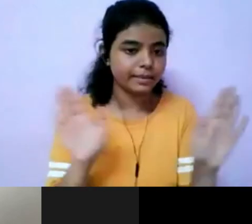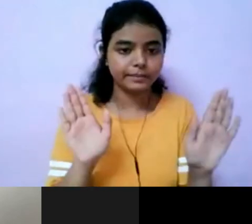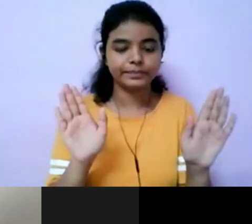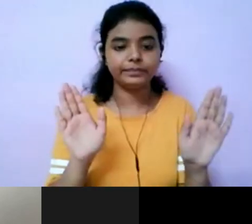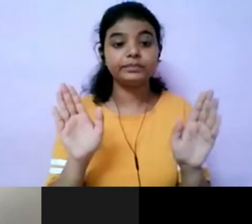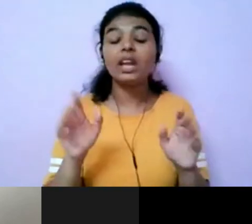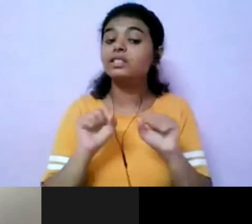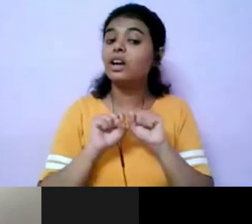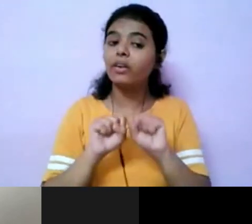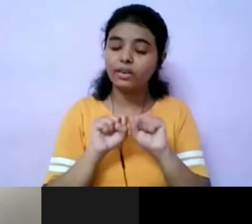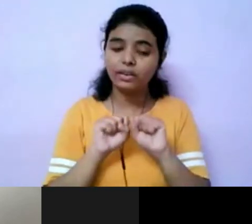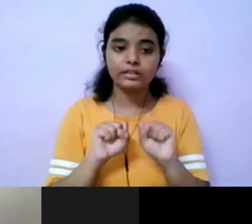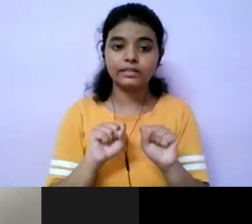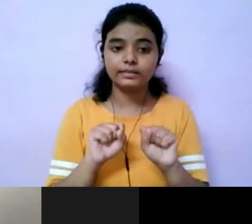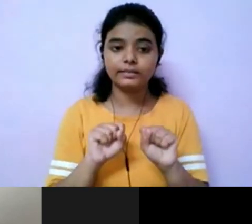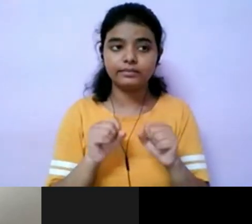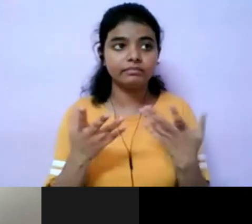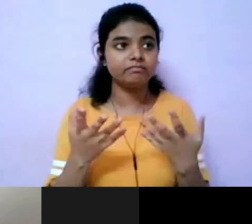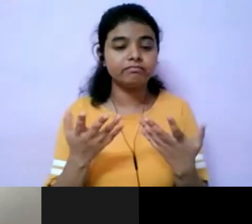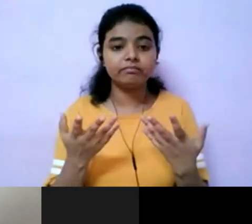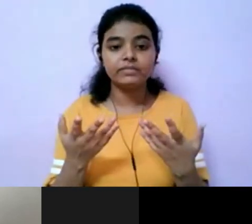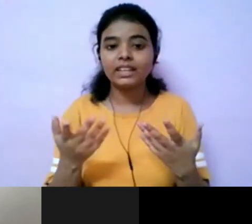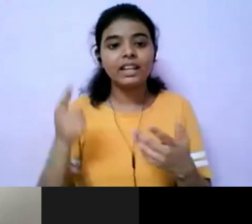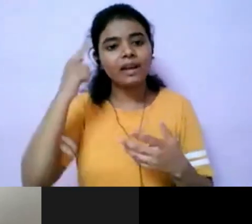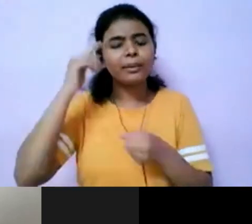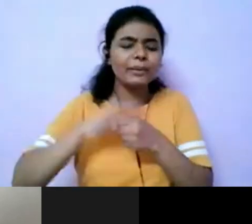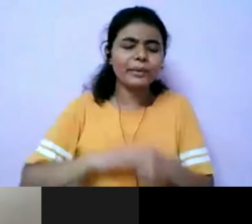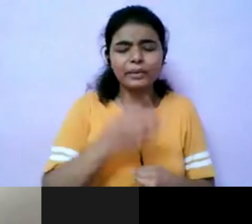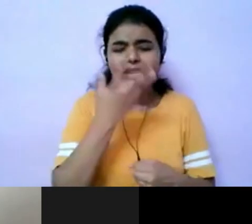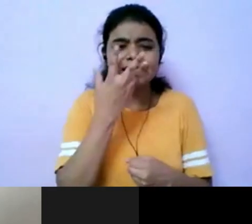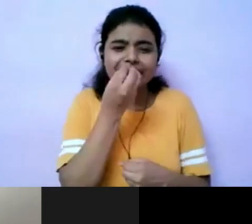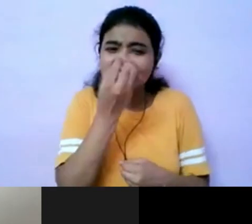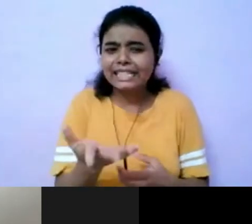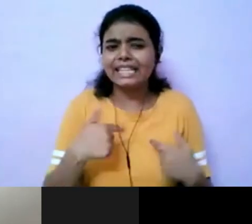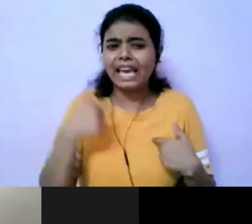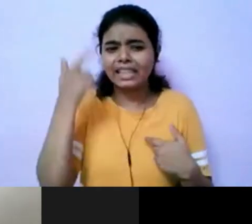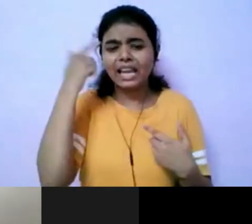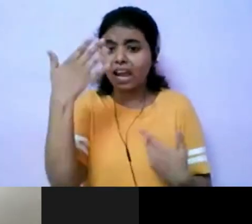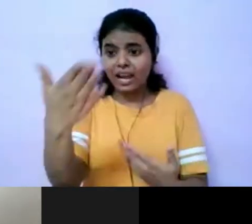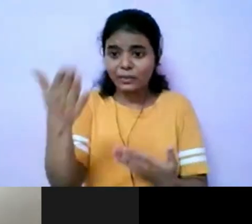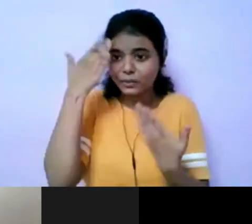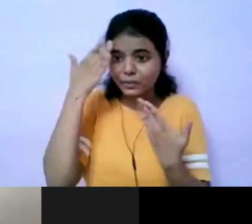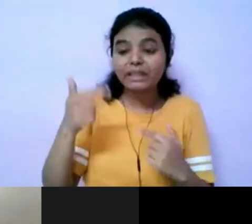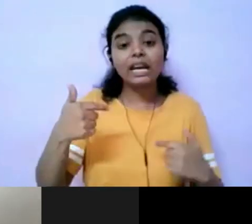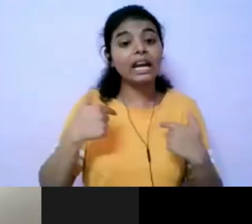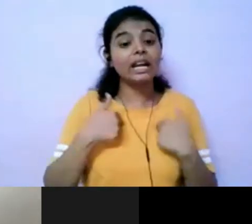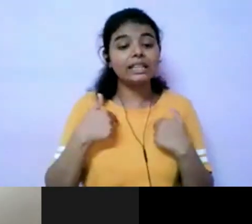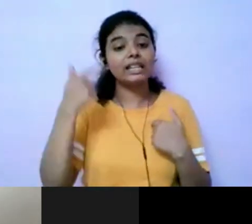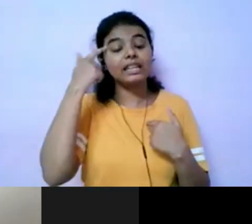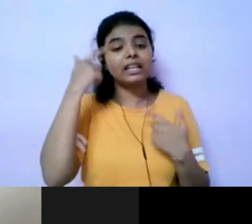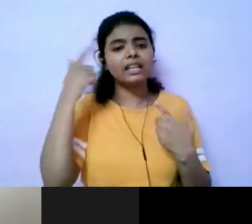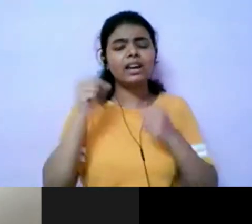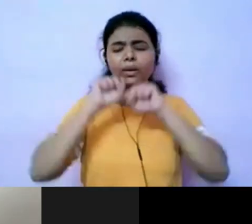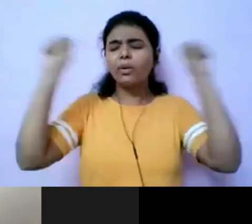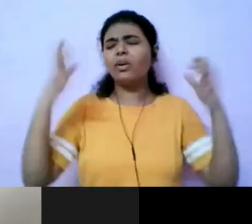And it's hard because it's easy to get depressed. I don't know about you, but, you know, some days I wake up and I